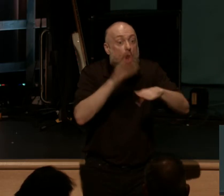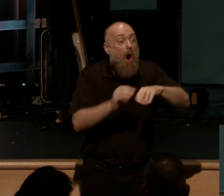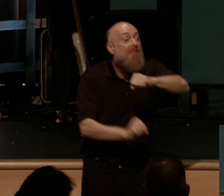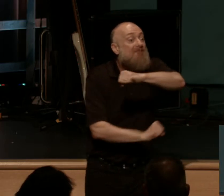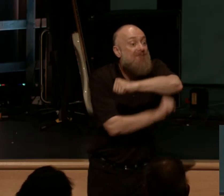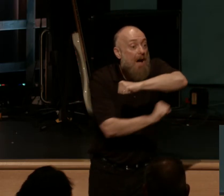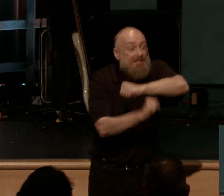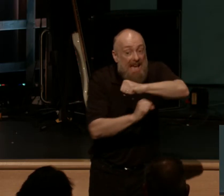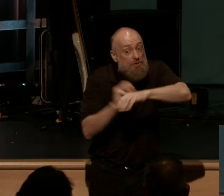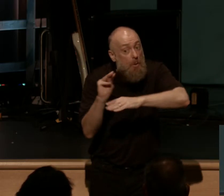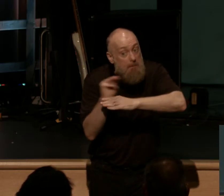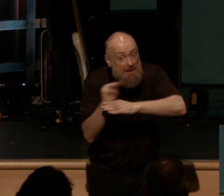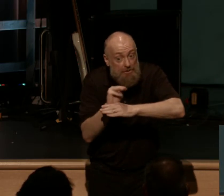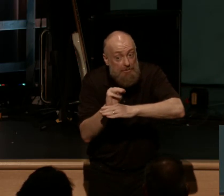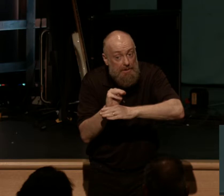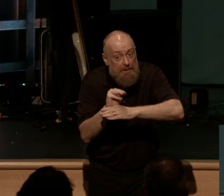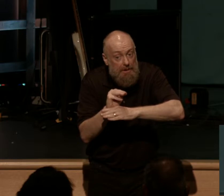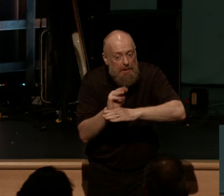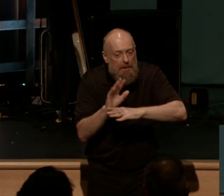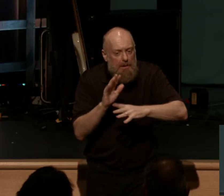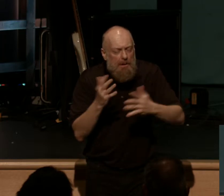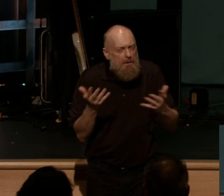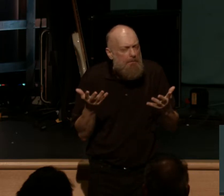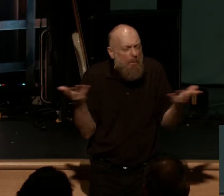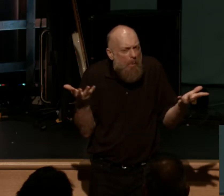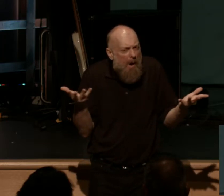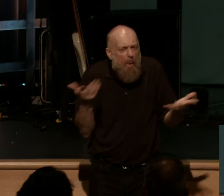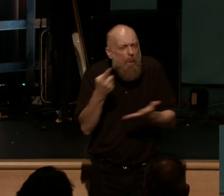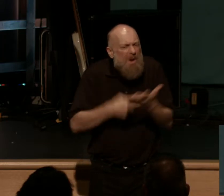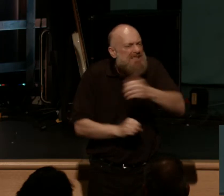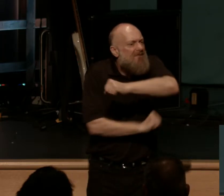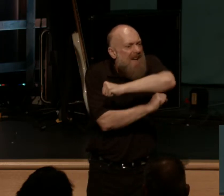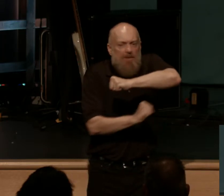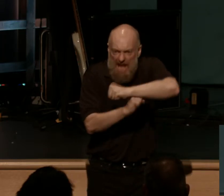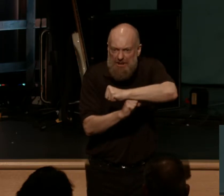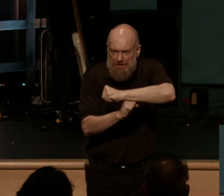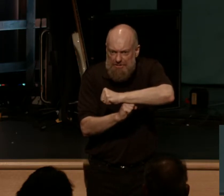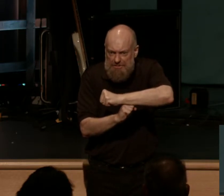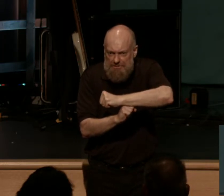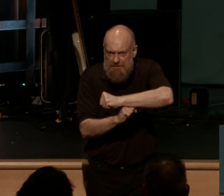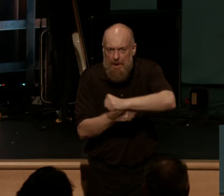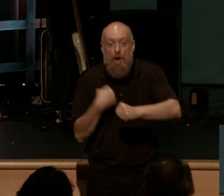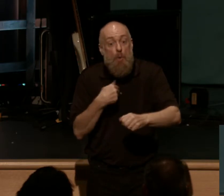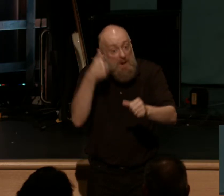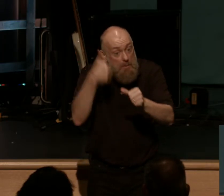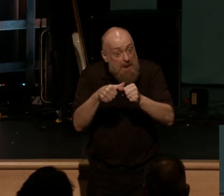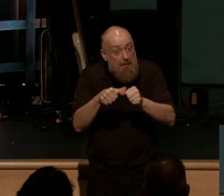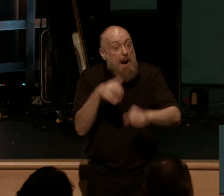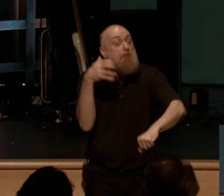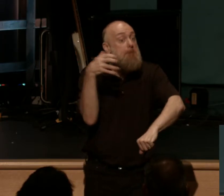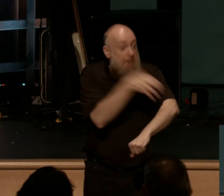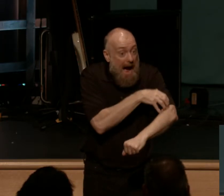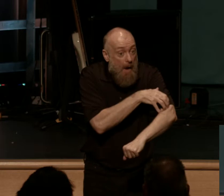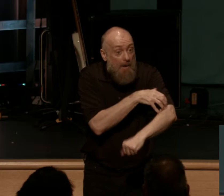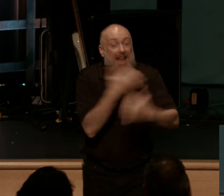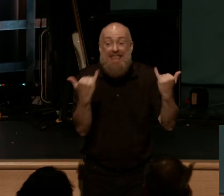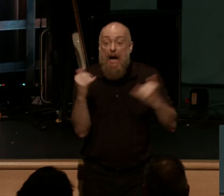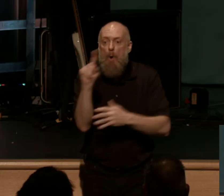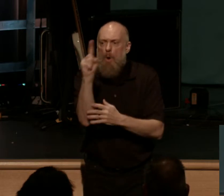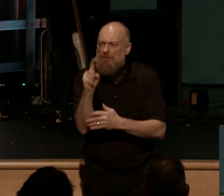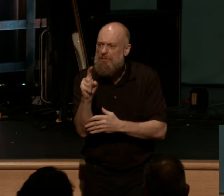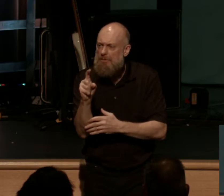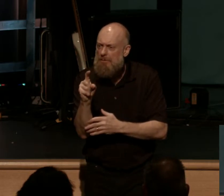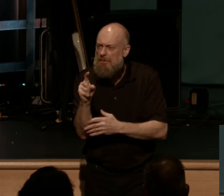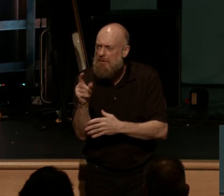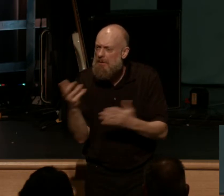foundational ministry that is beneath us. So today we're reminded with power, again, asking this question,